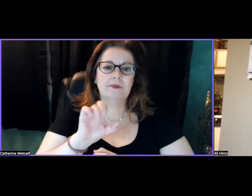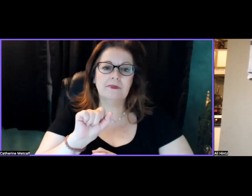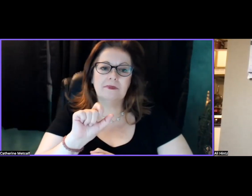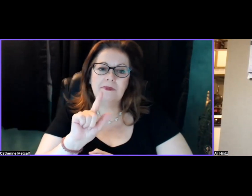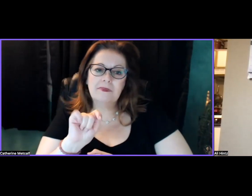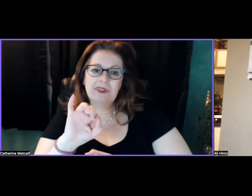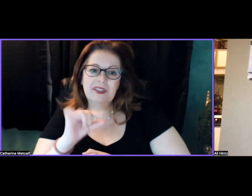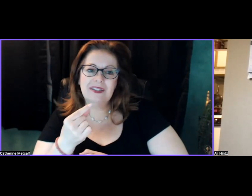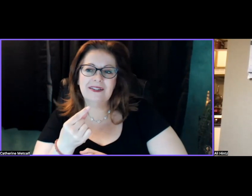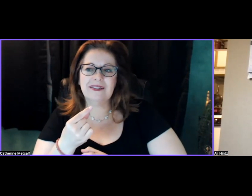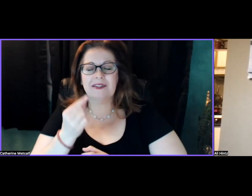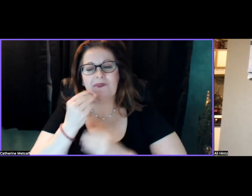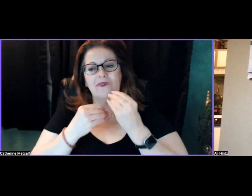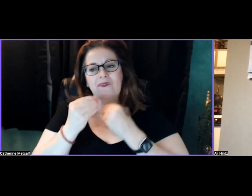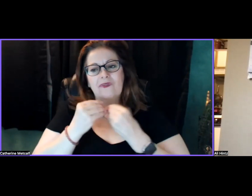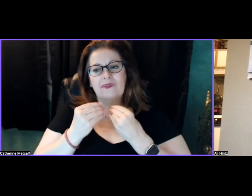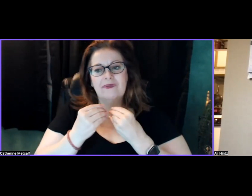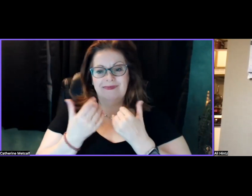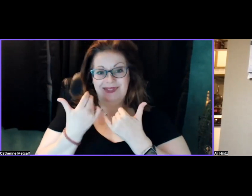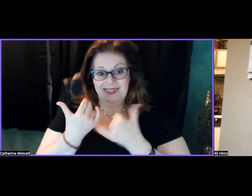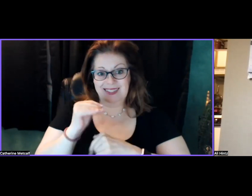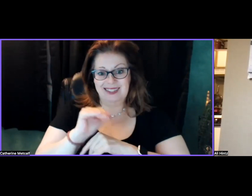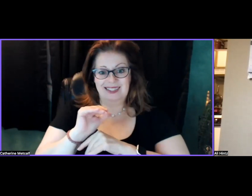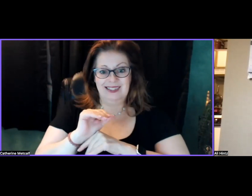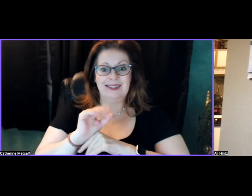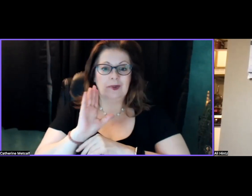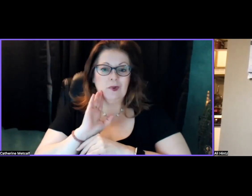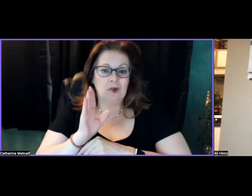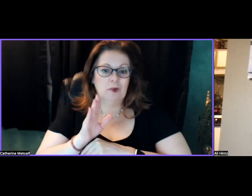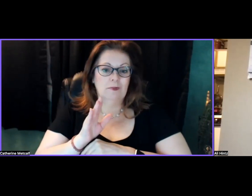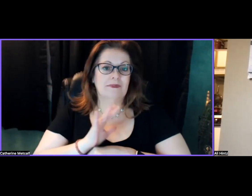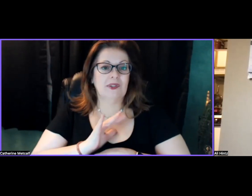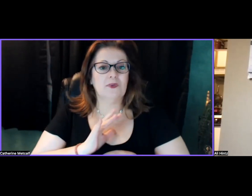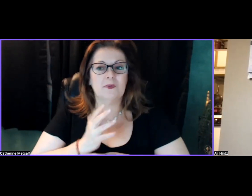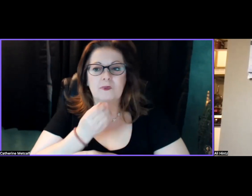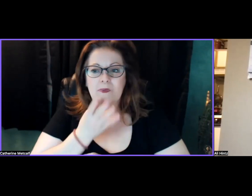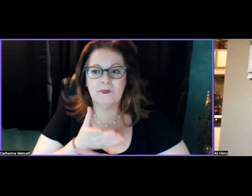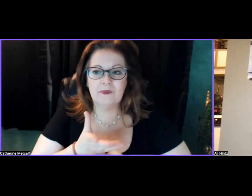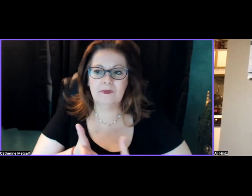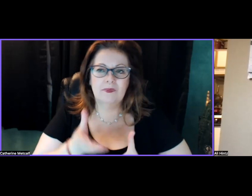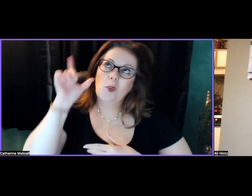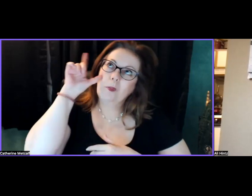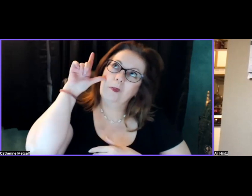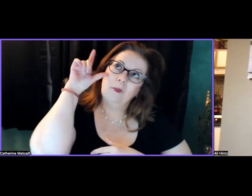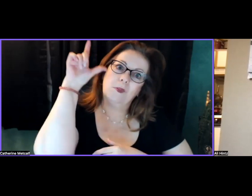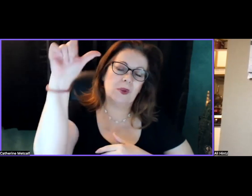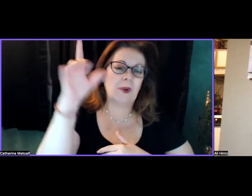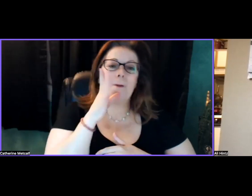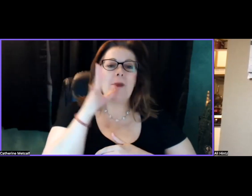Tonight, we'll eat the moon. Mama's moon, Poppy's moons,